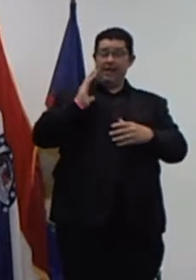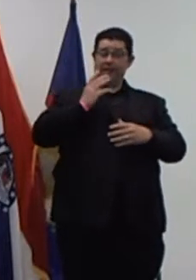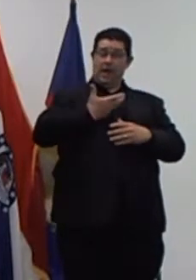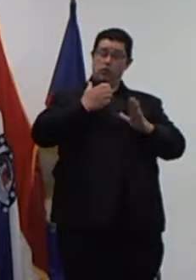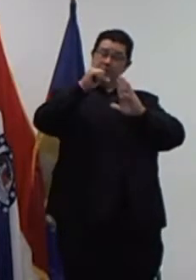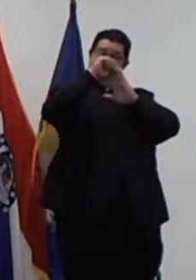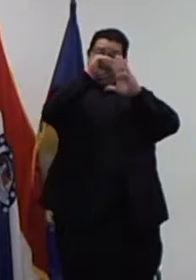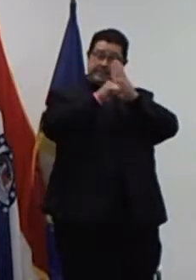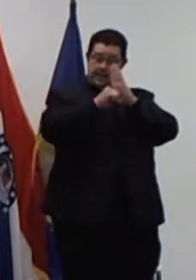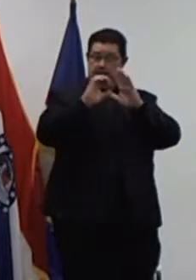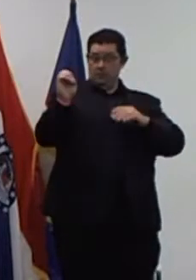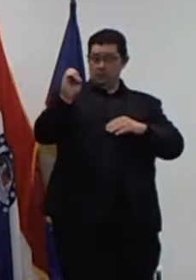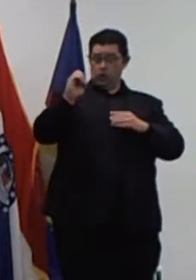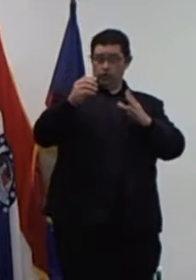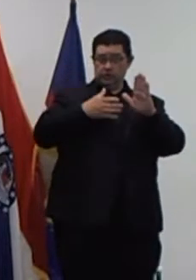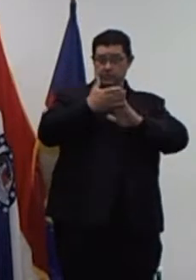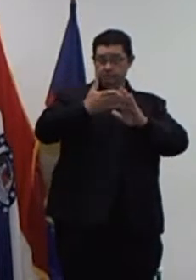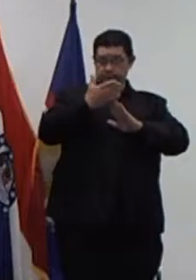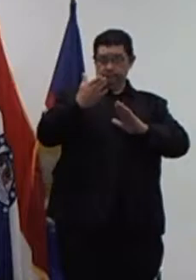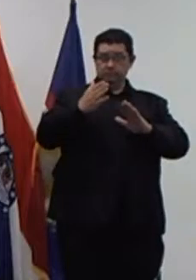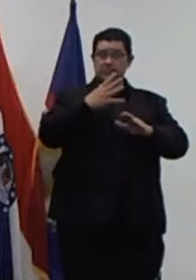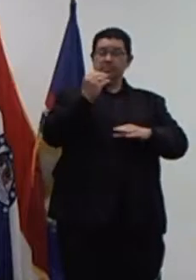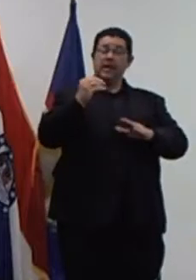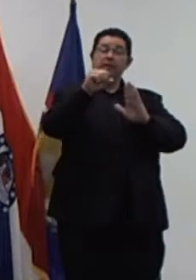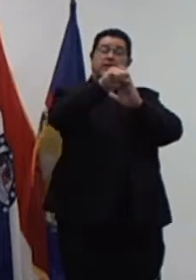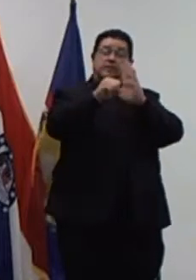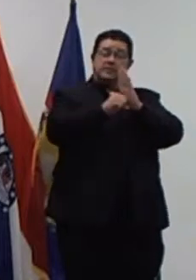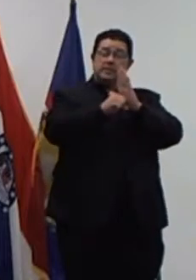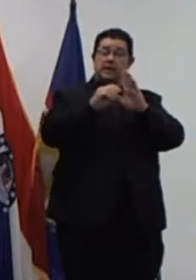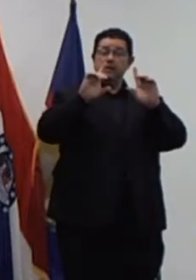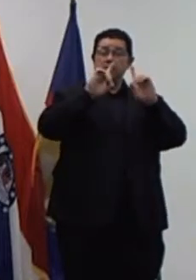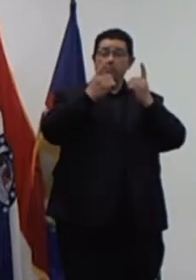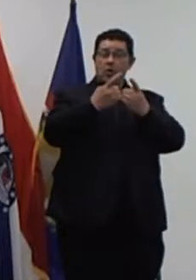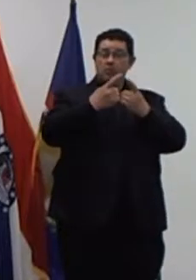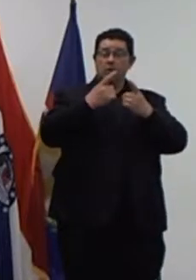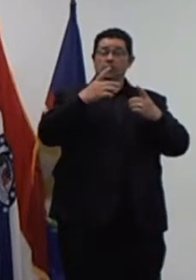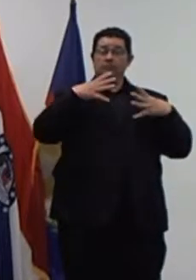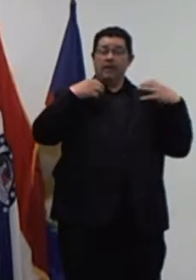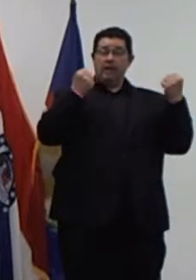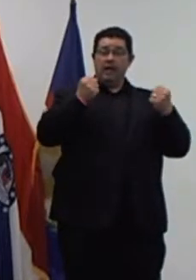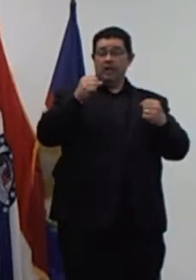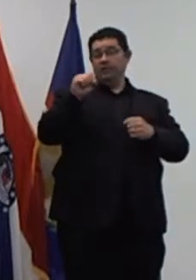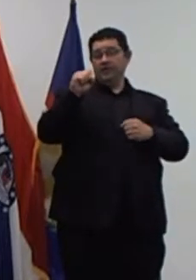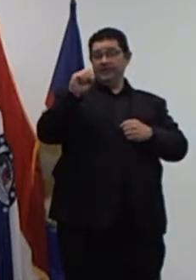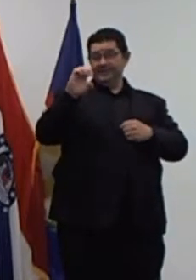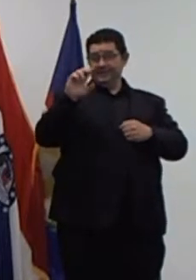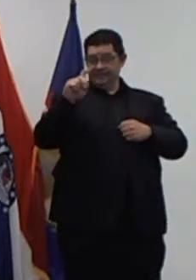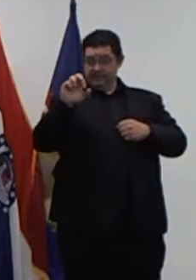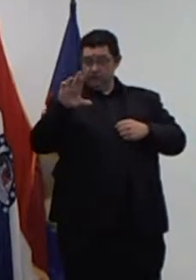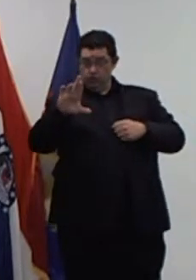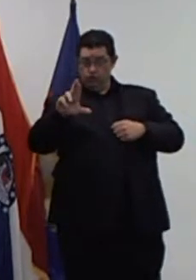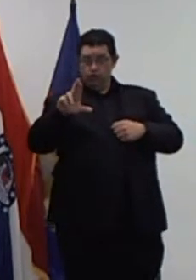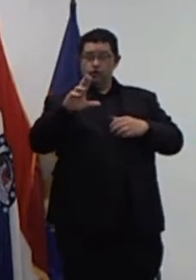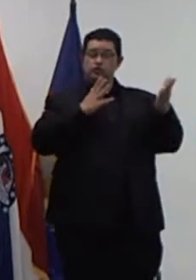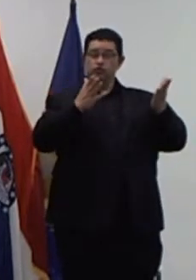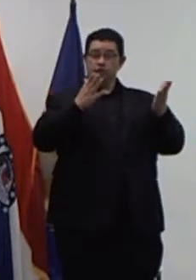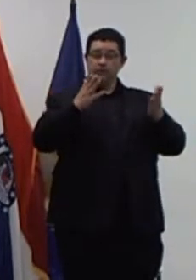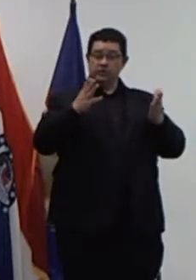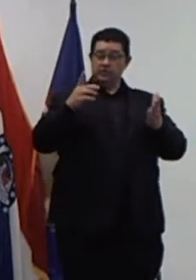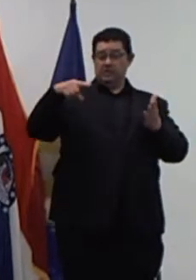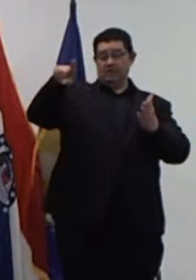Agency, along with the State Department of Health and Senior Services, was working to